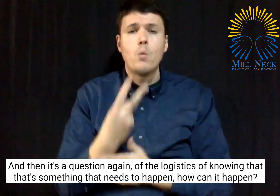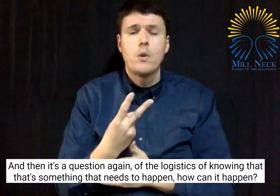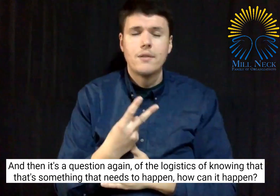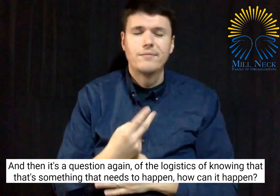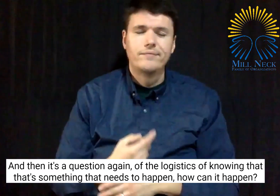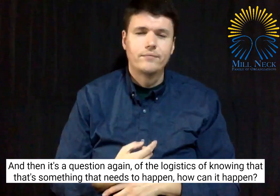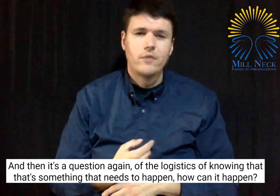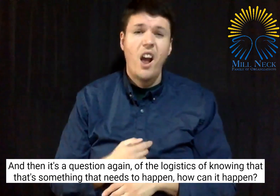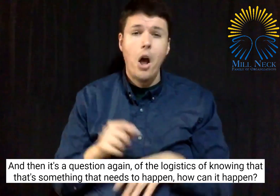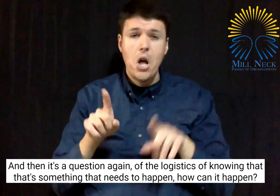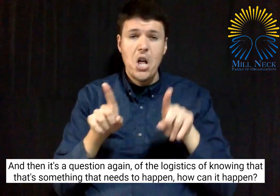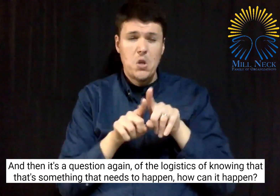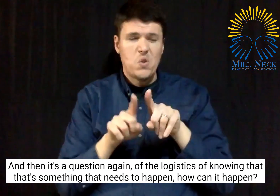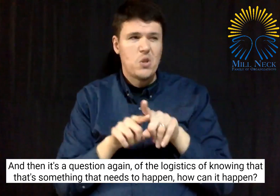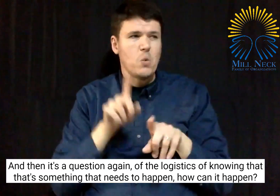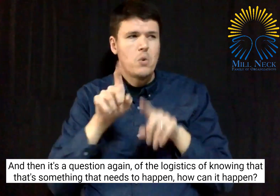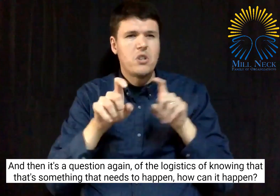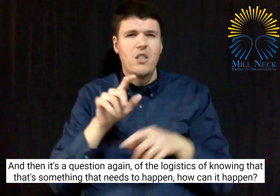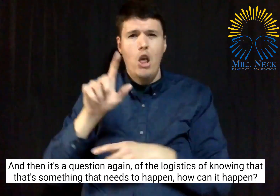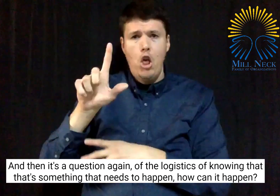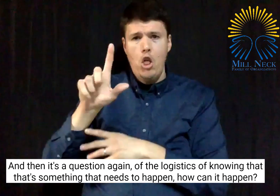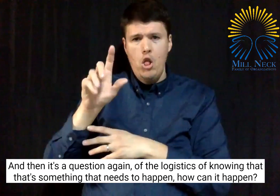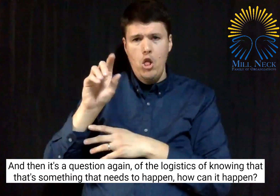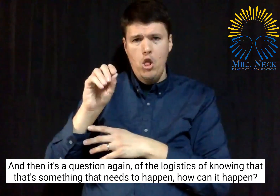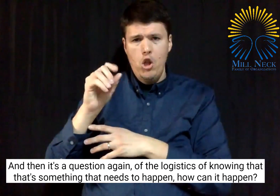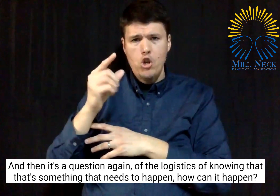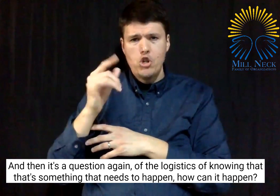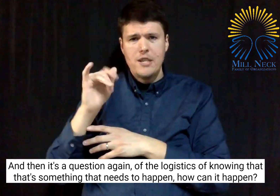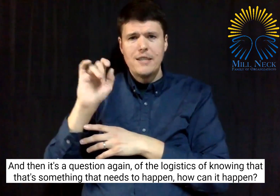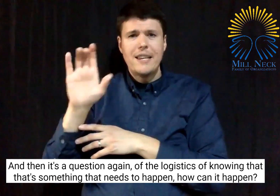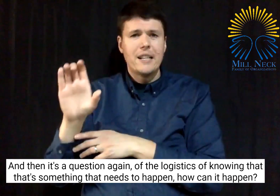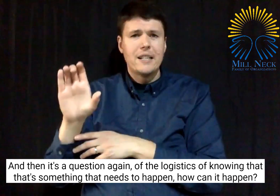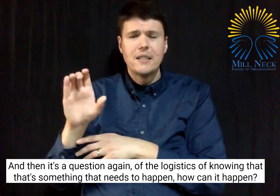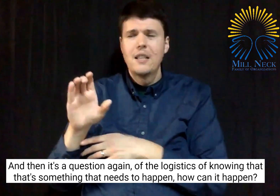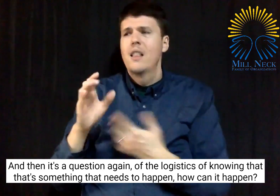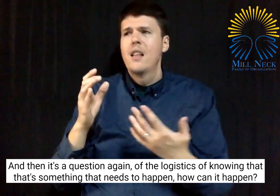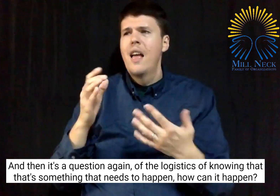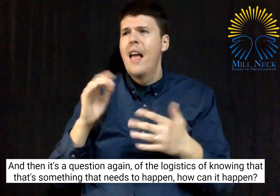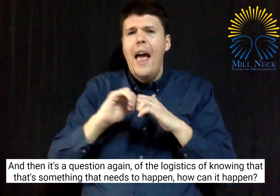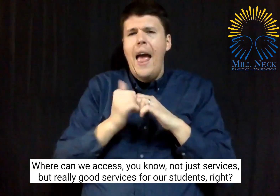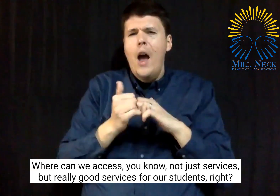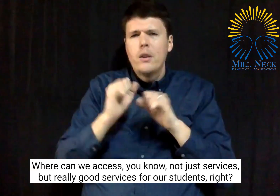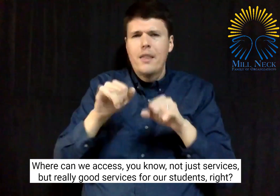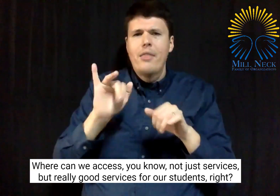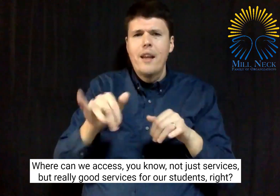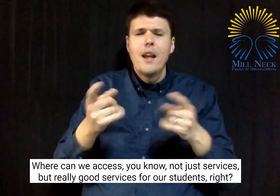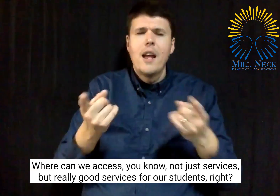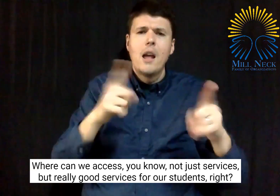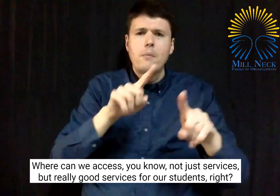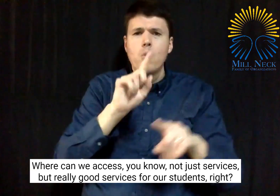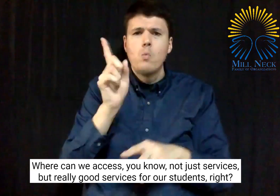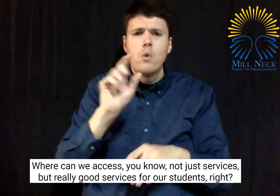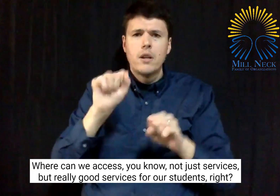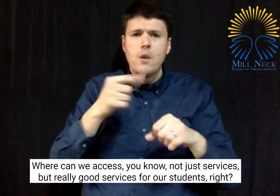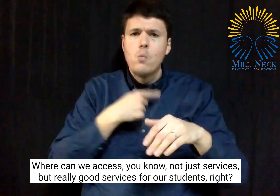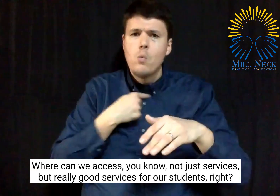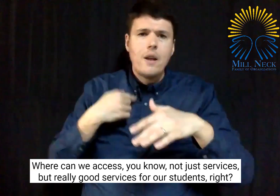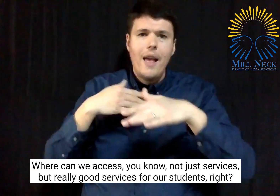question again of the logistics of knowing that that's something that needs to happen. How can it happen? Where can we access, not just services, but really